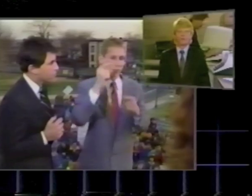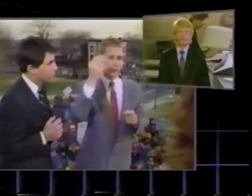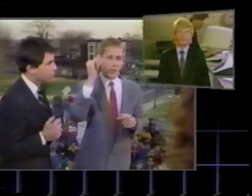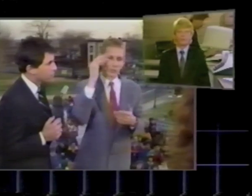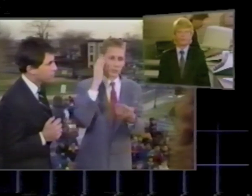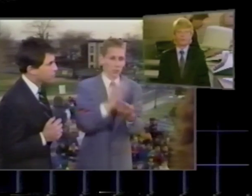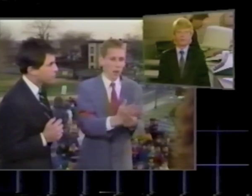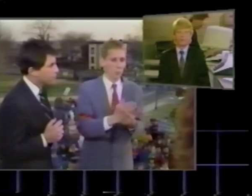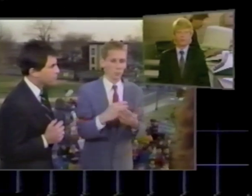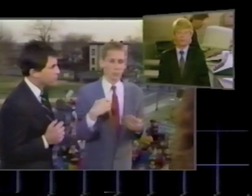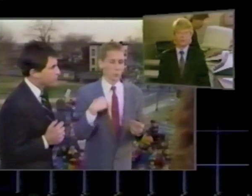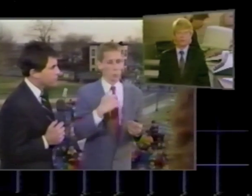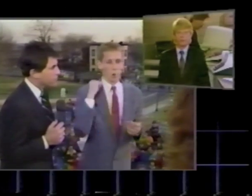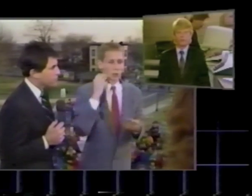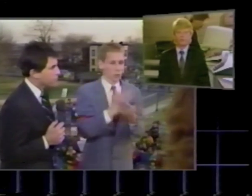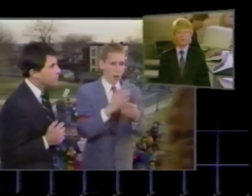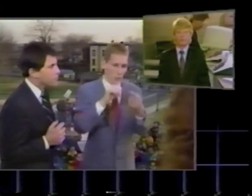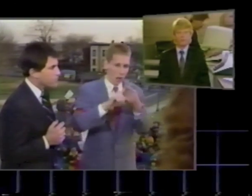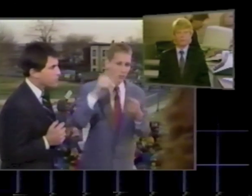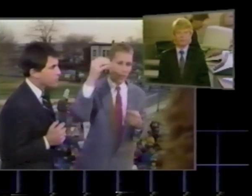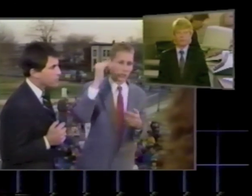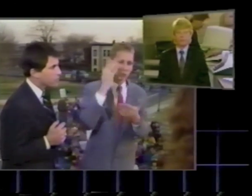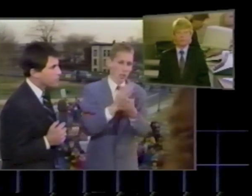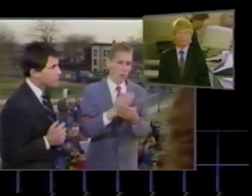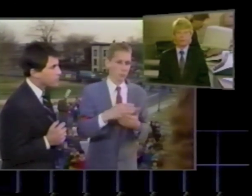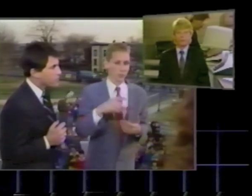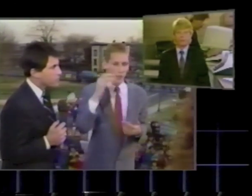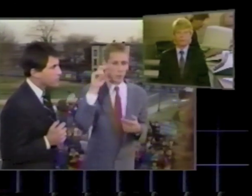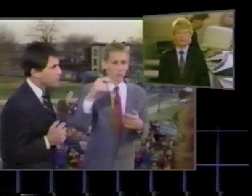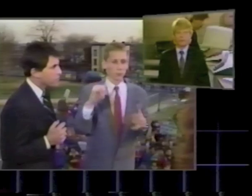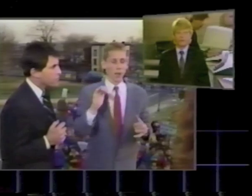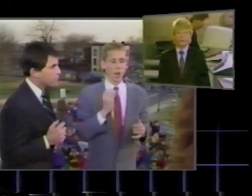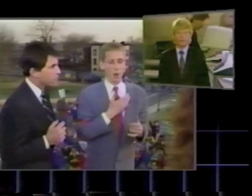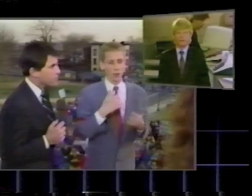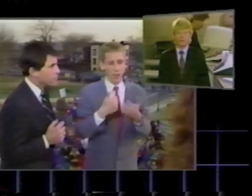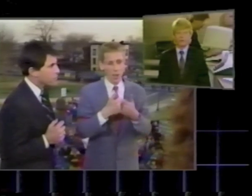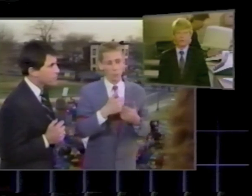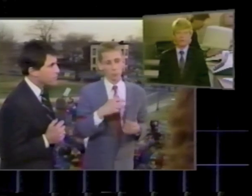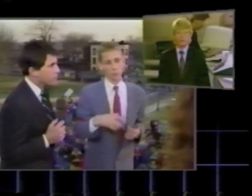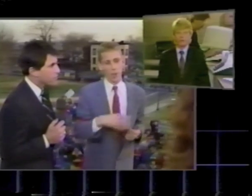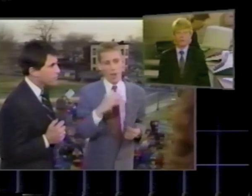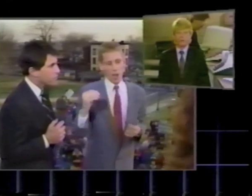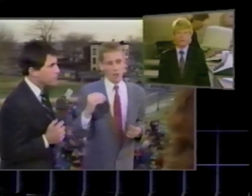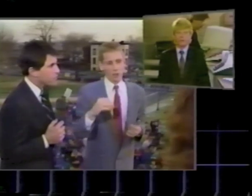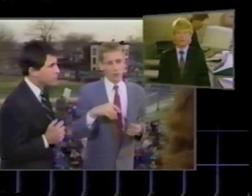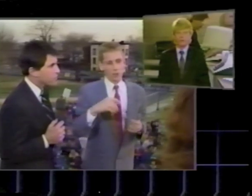day, and we know that we will continue. We're not going to stop until they stop. They need